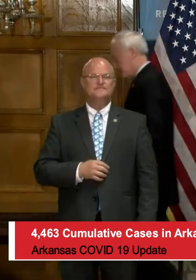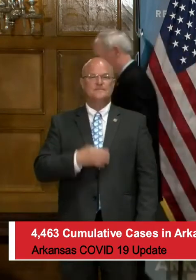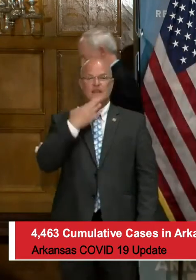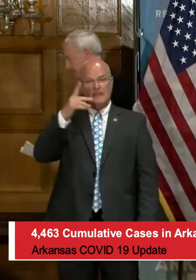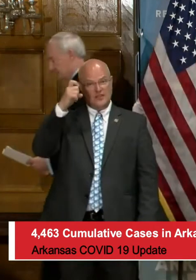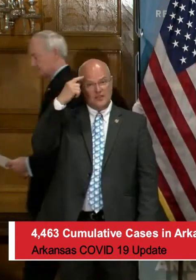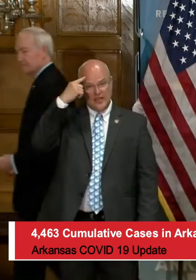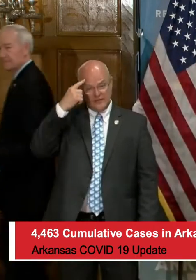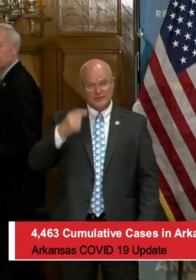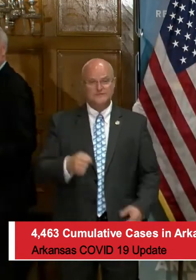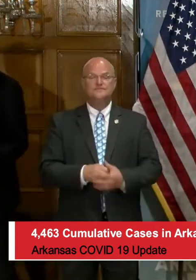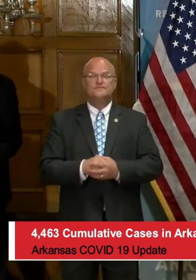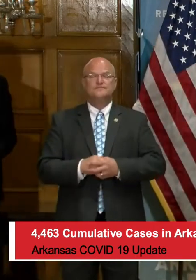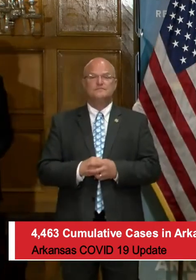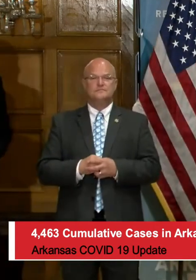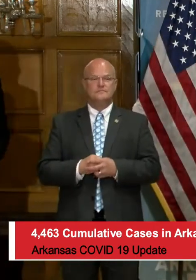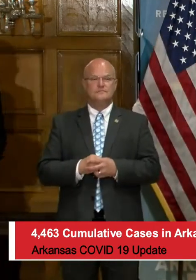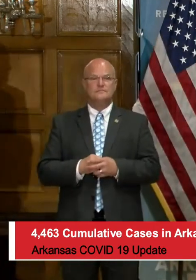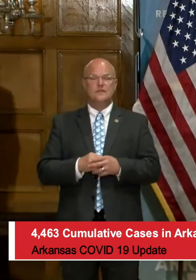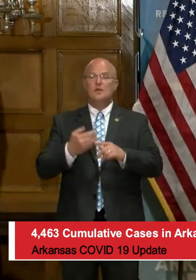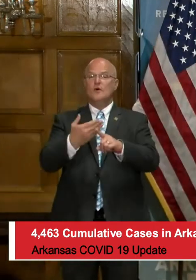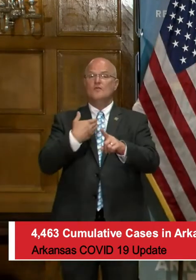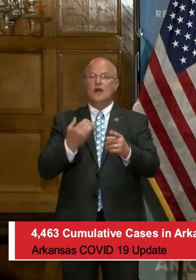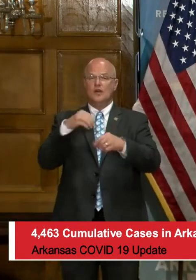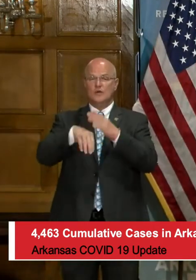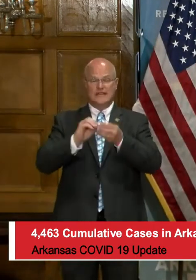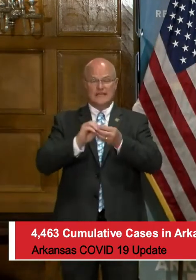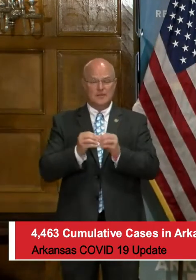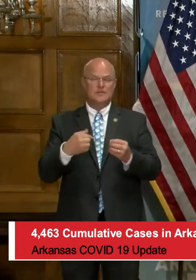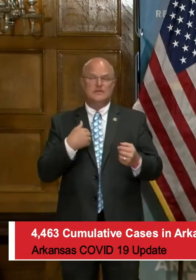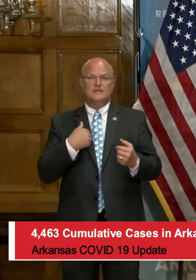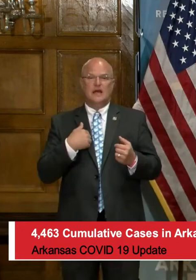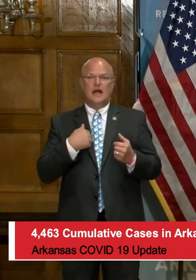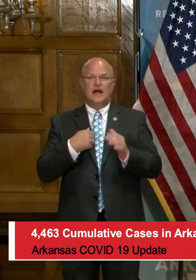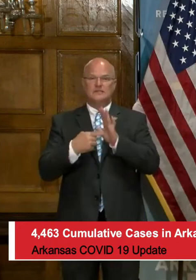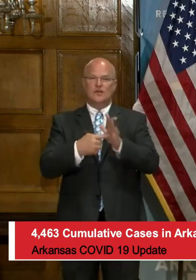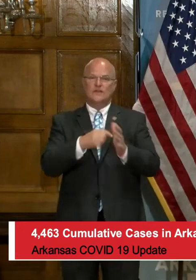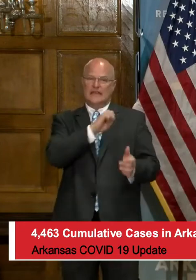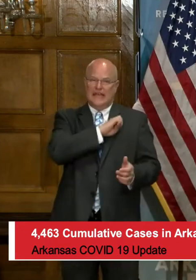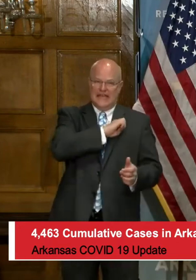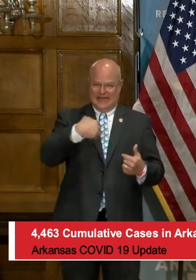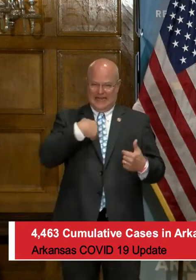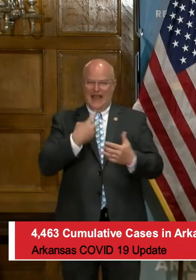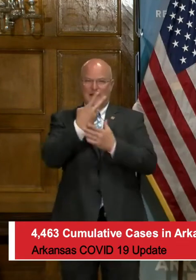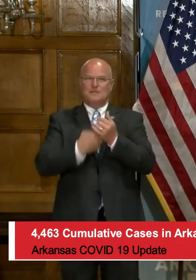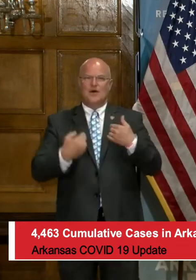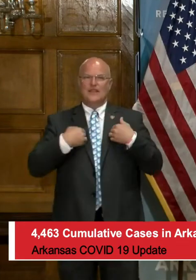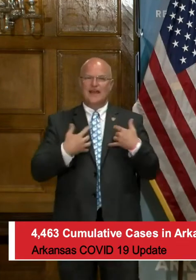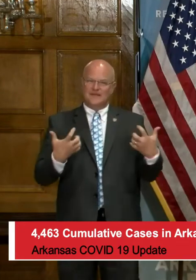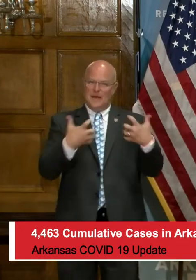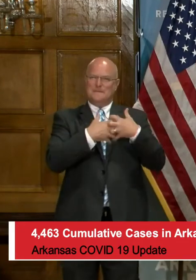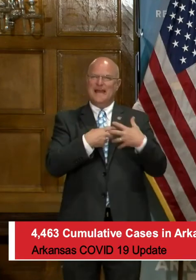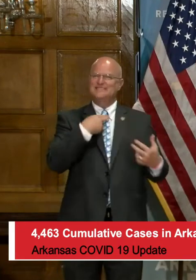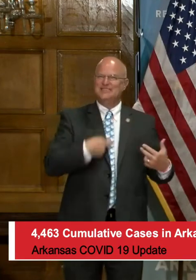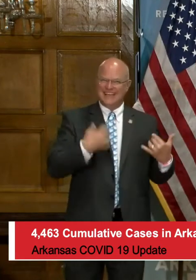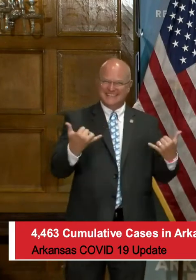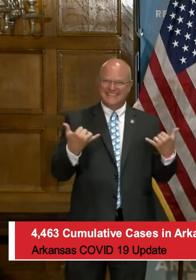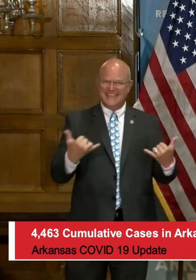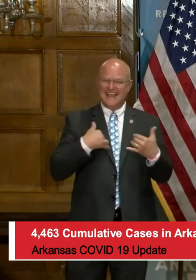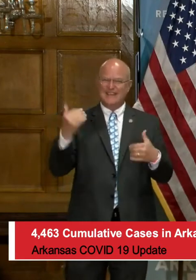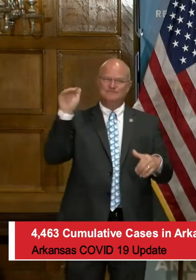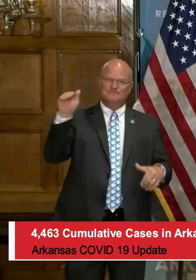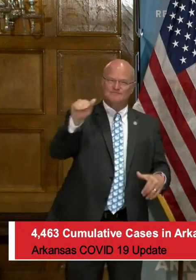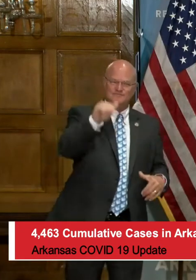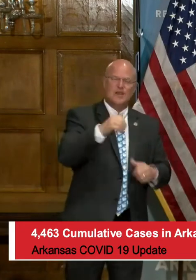Thank you, Governor. Before I go into the numbers, I'll point out that Eddie and I have matching ties that